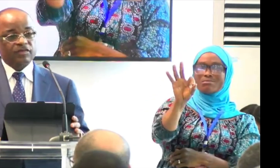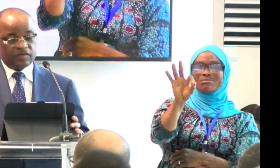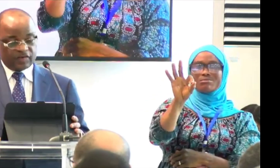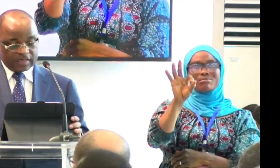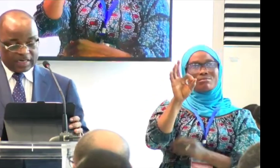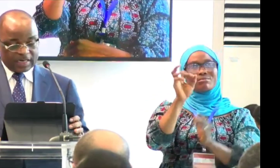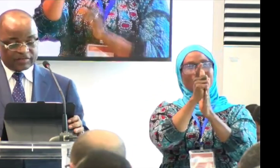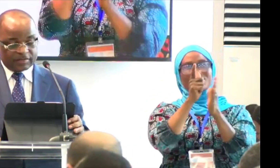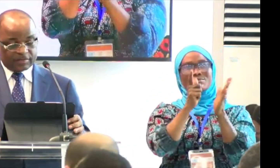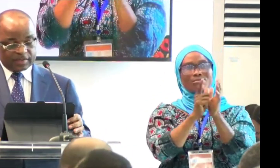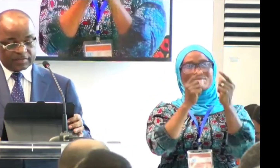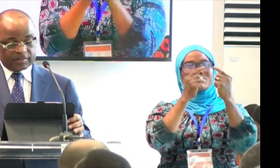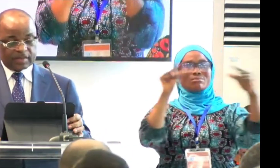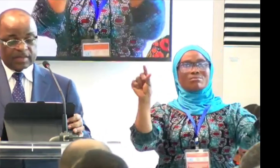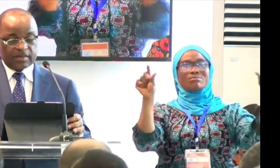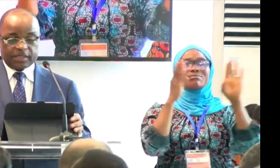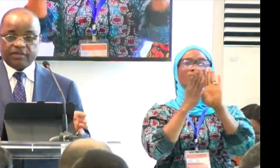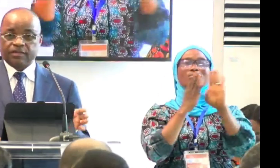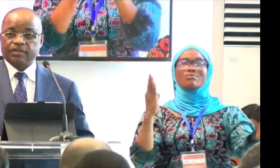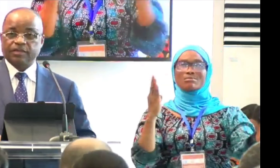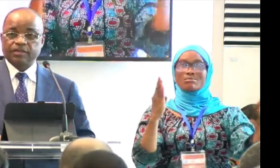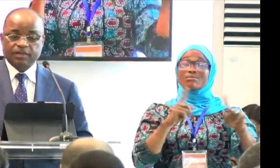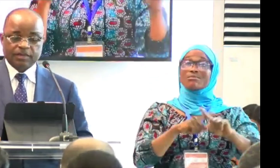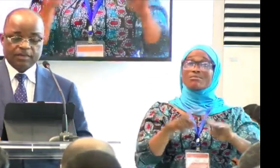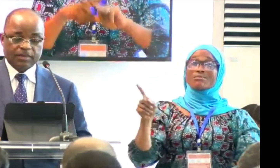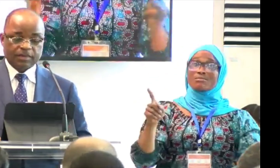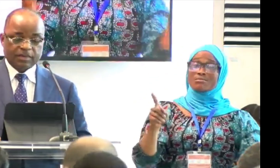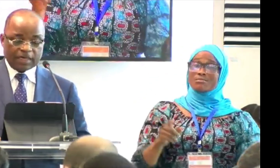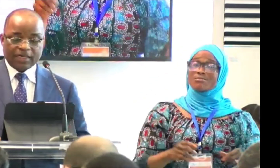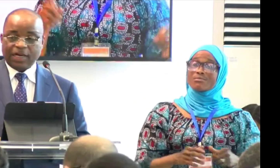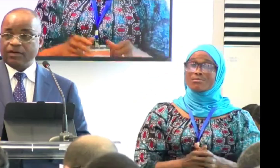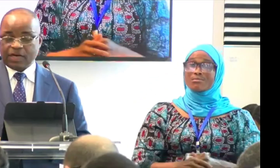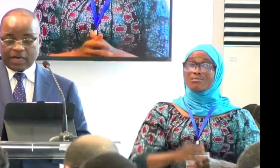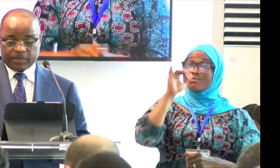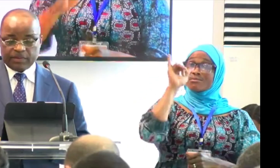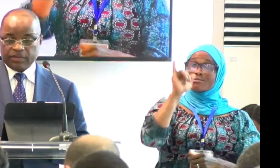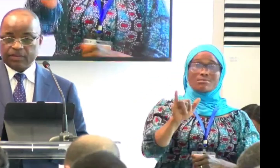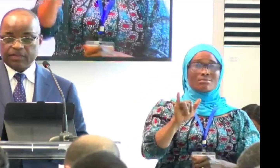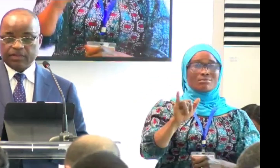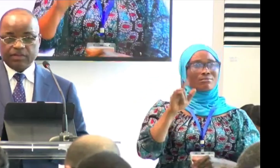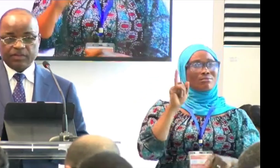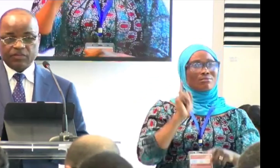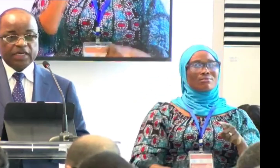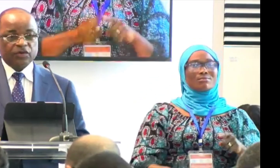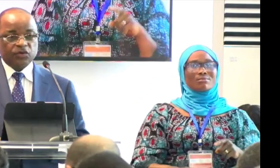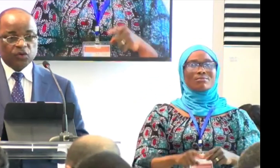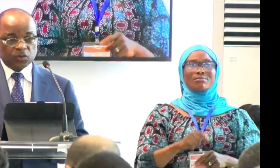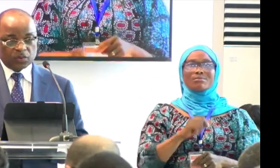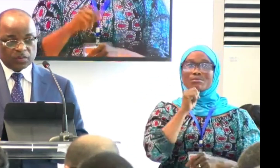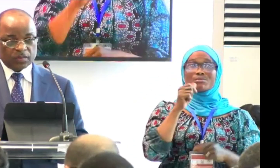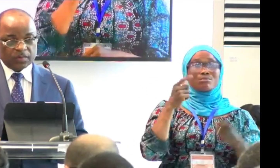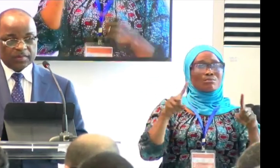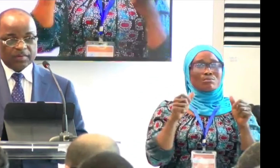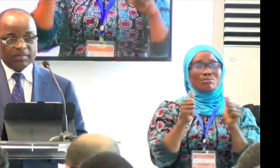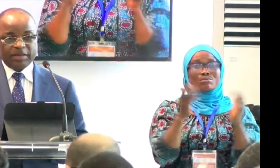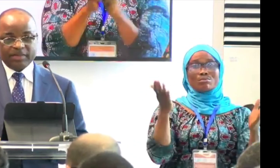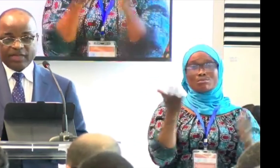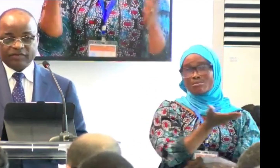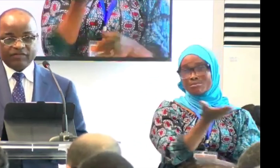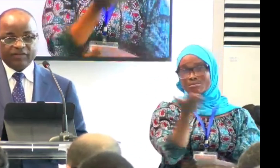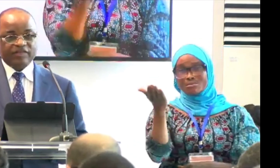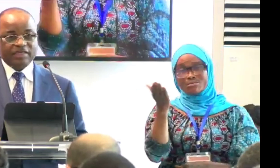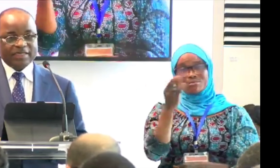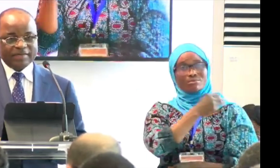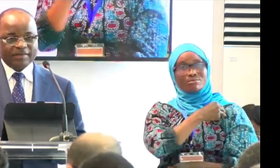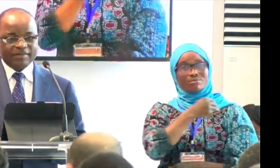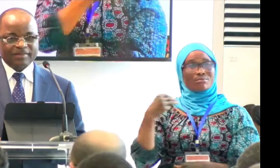of the General Assembly. But that cannot happen without you, members